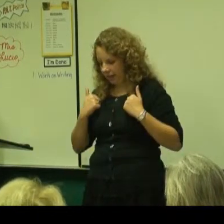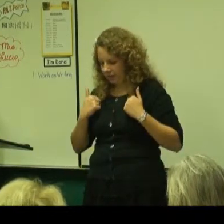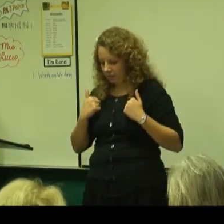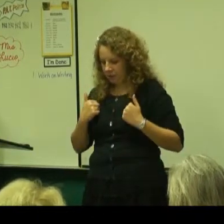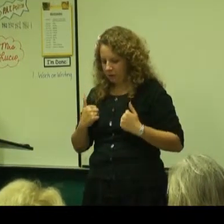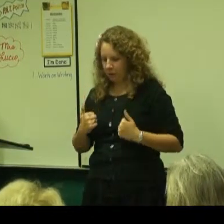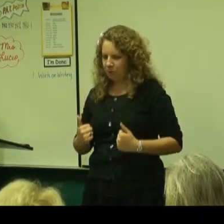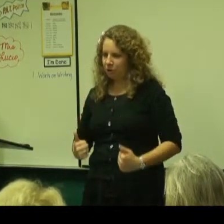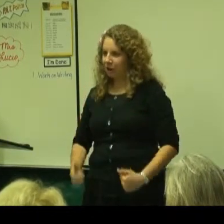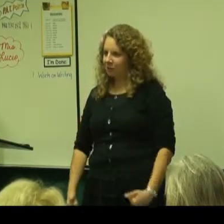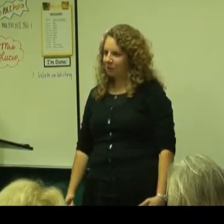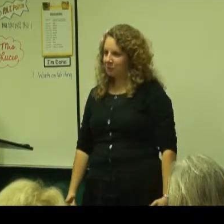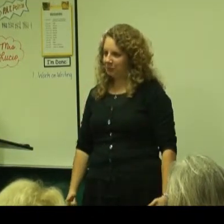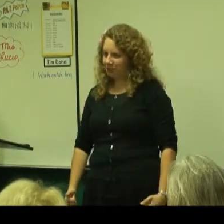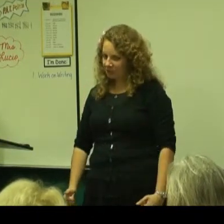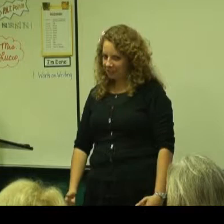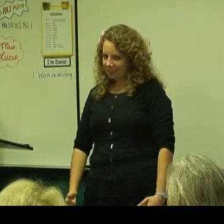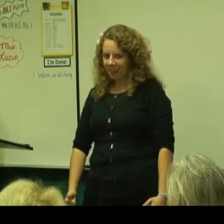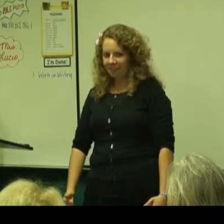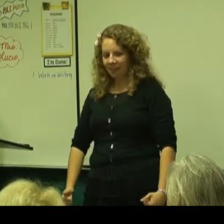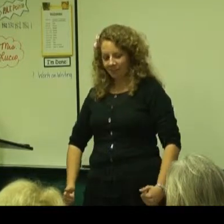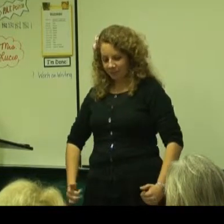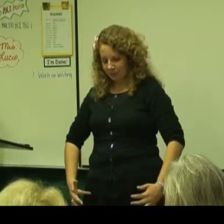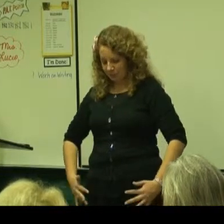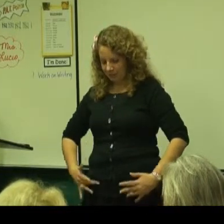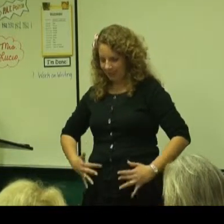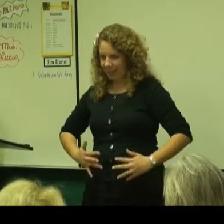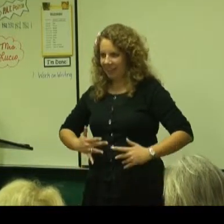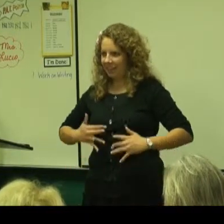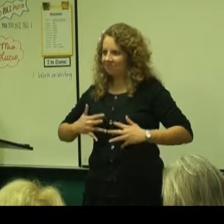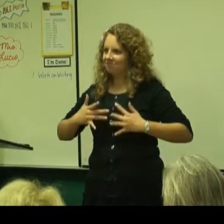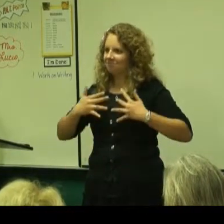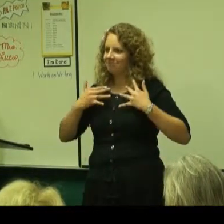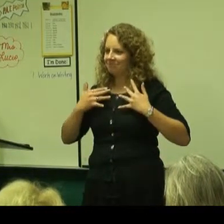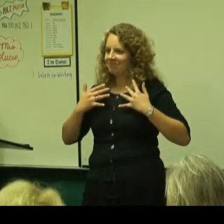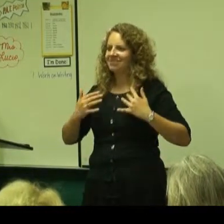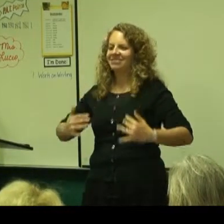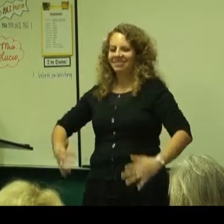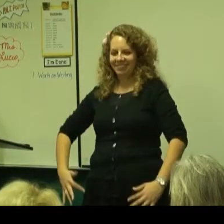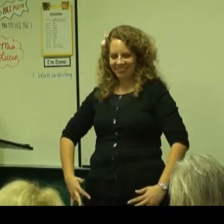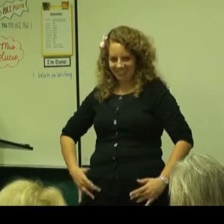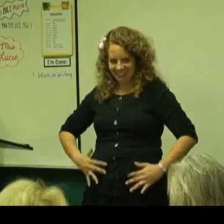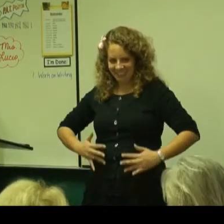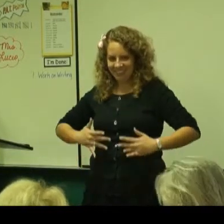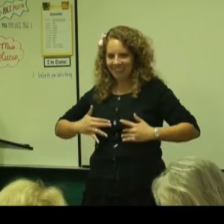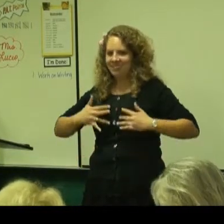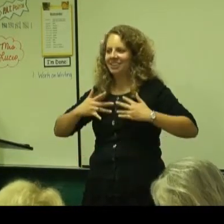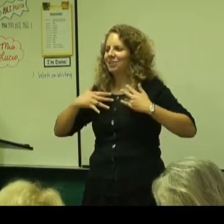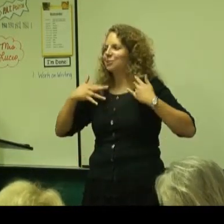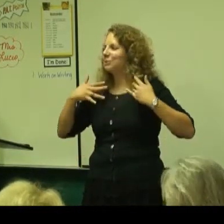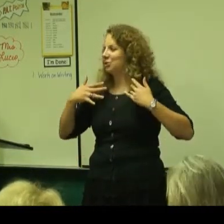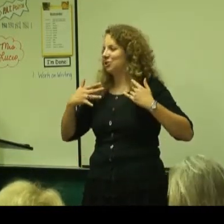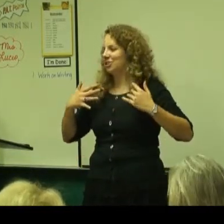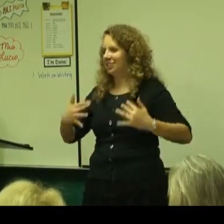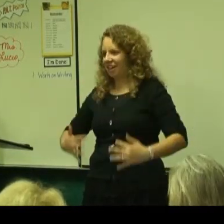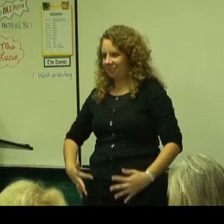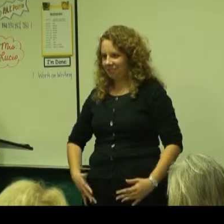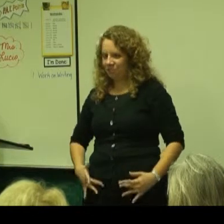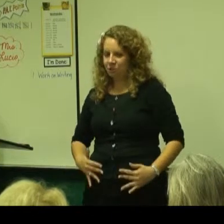alive. But when you're talking about spiritually alive, I learned this one and I like it. Oh, yeah. We're spiritually Yeah. alive. So